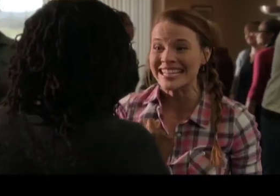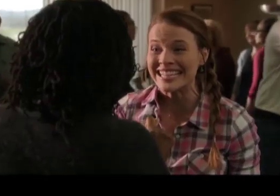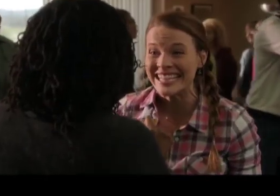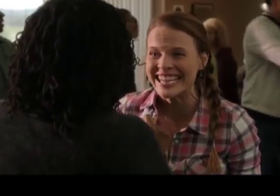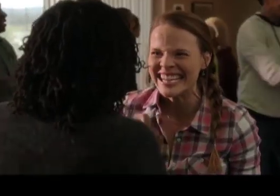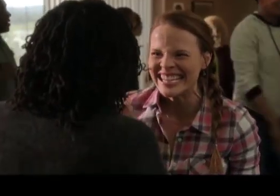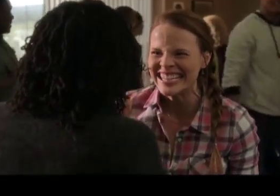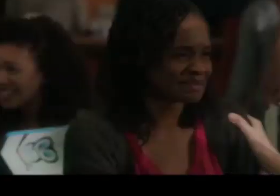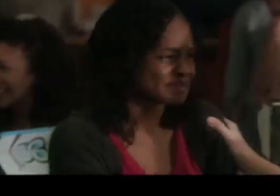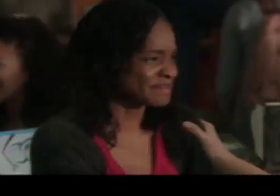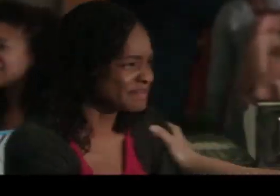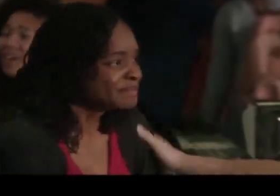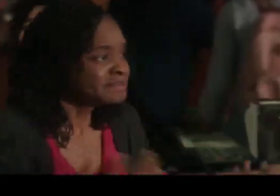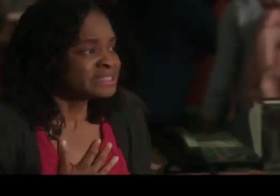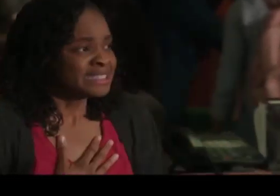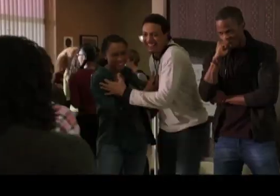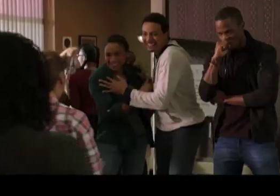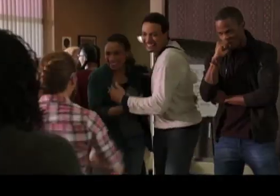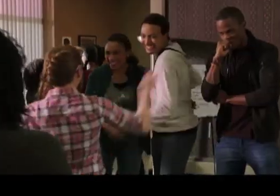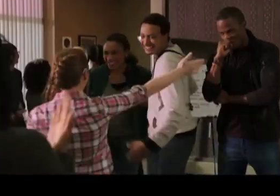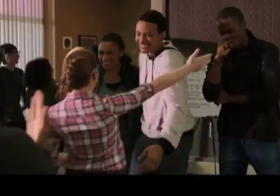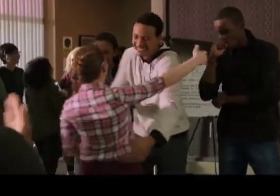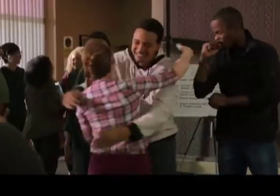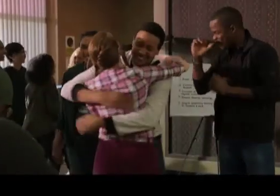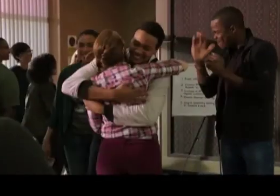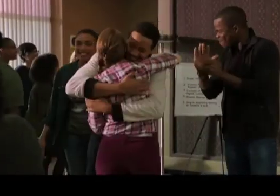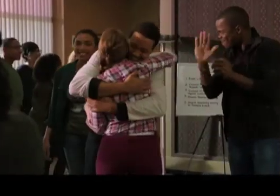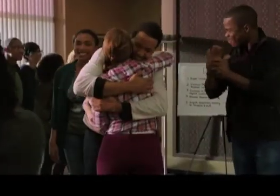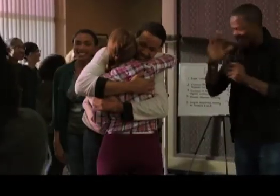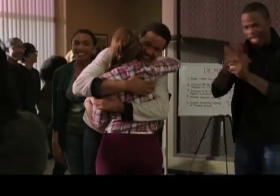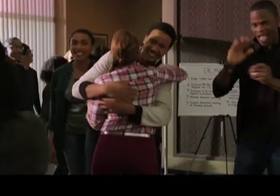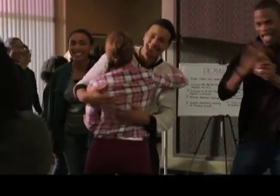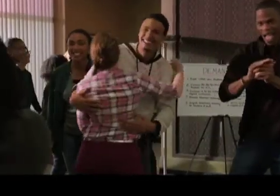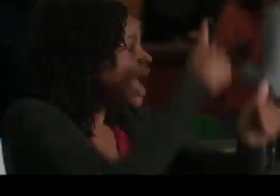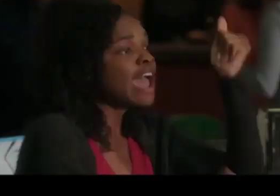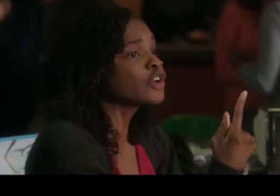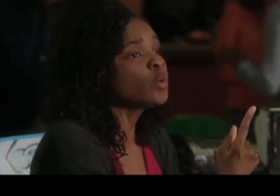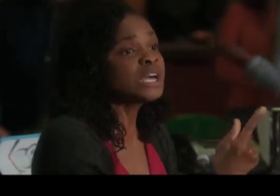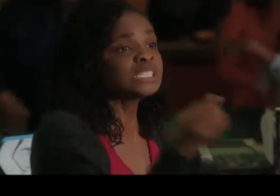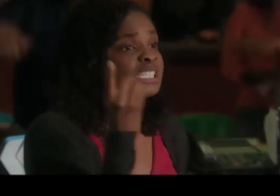up for something. And I am taking everyone to dinner.